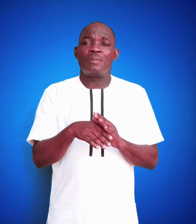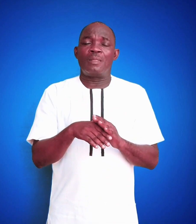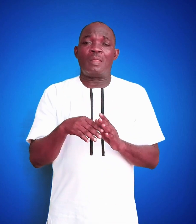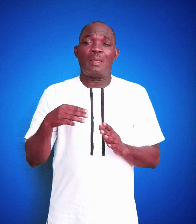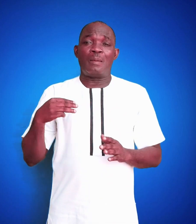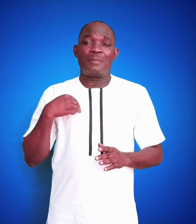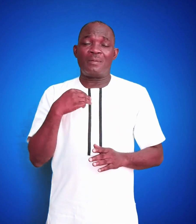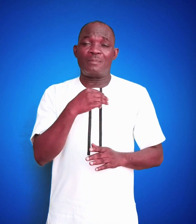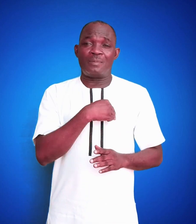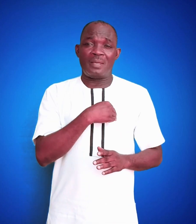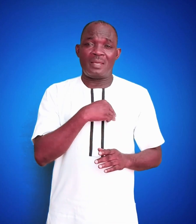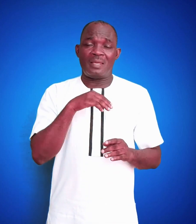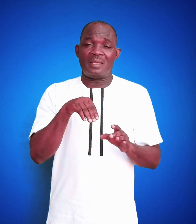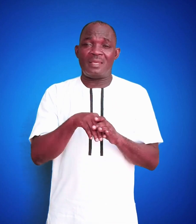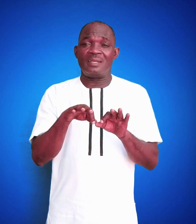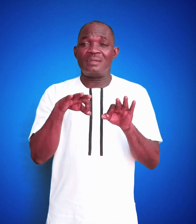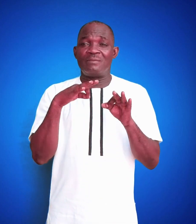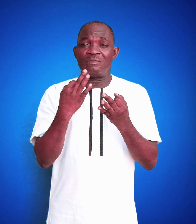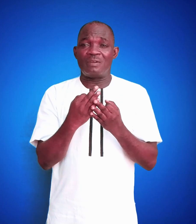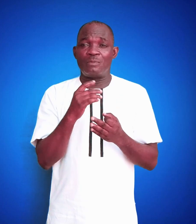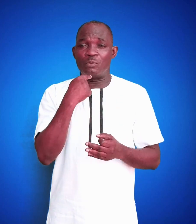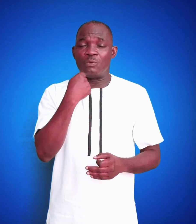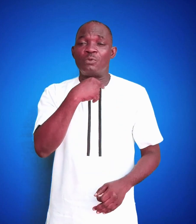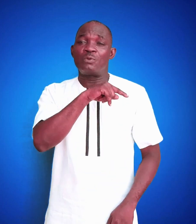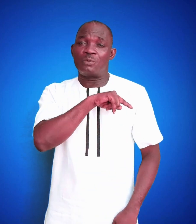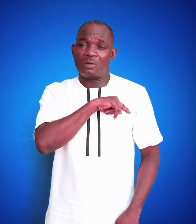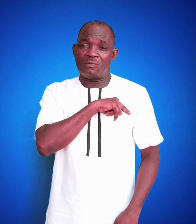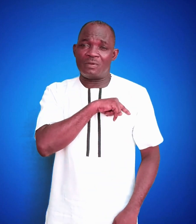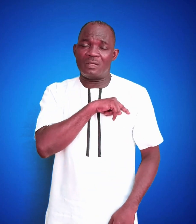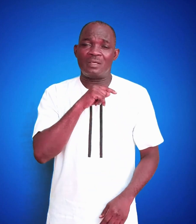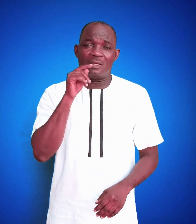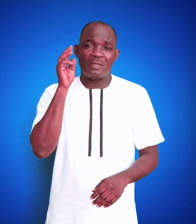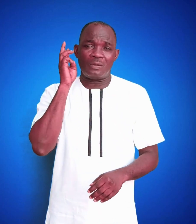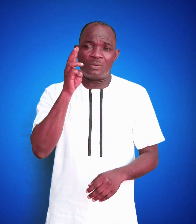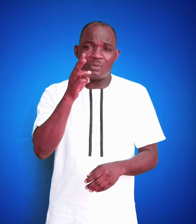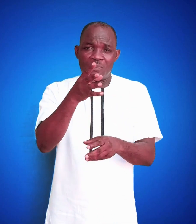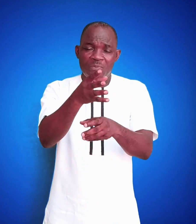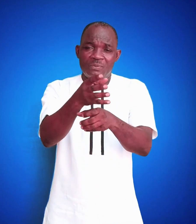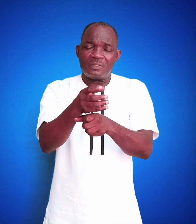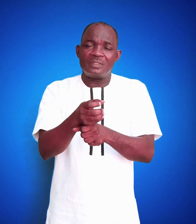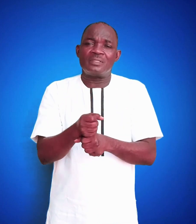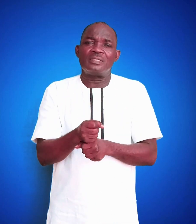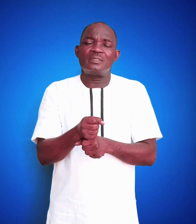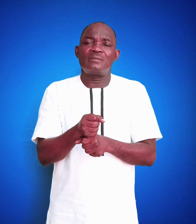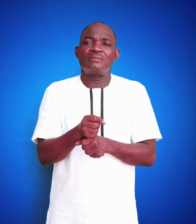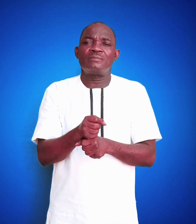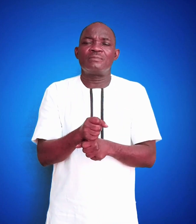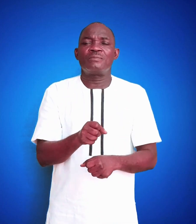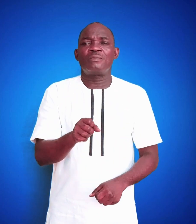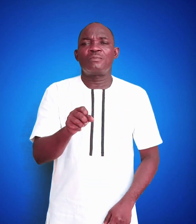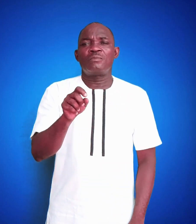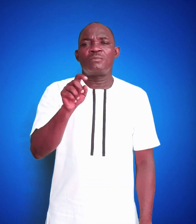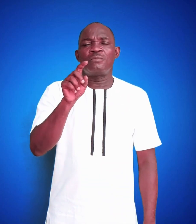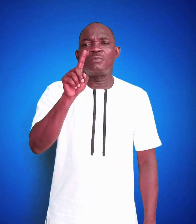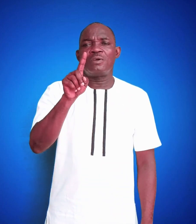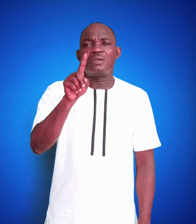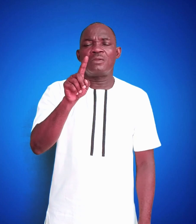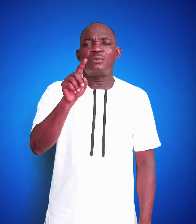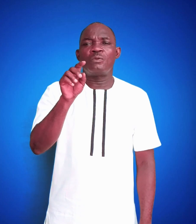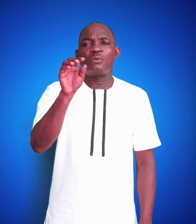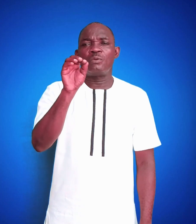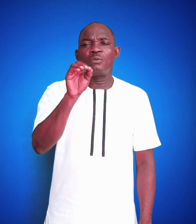4 and more eligible member household will receive